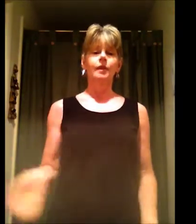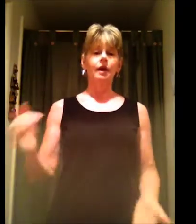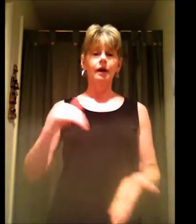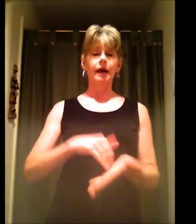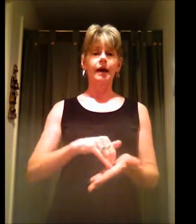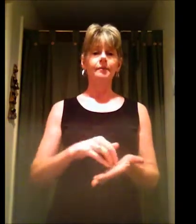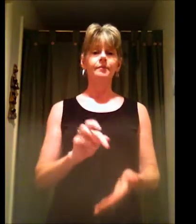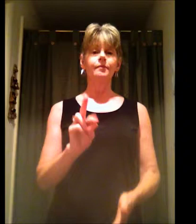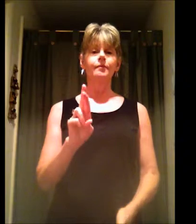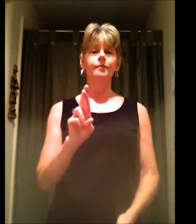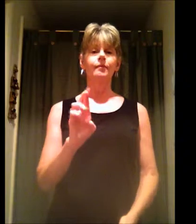again.